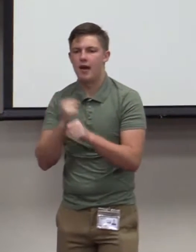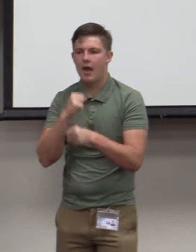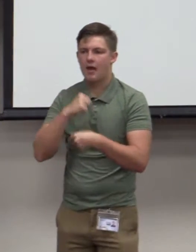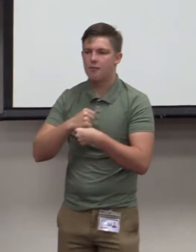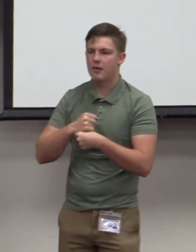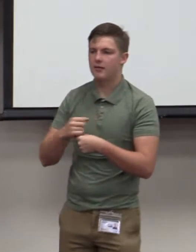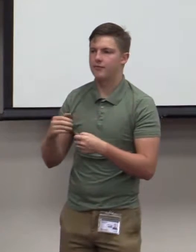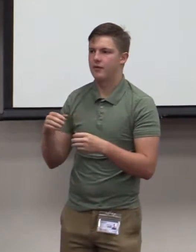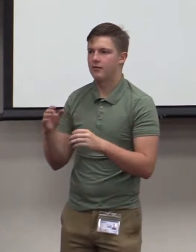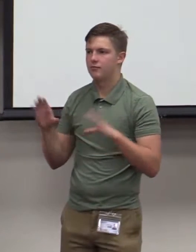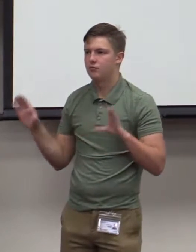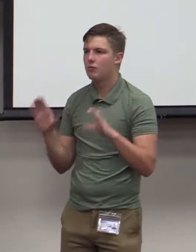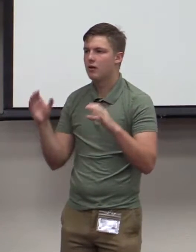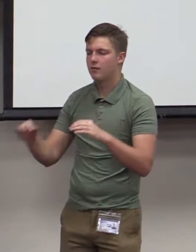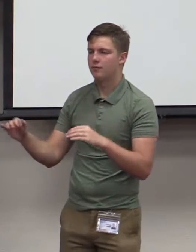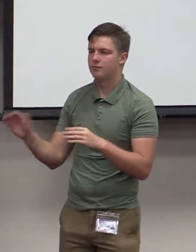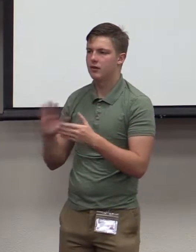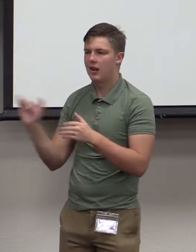becoming a Christian?